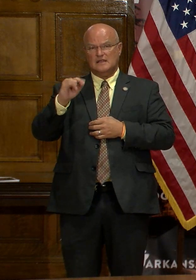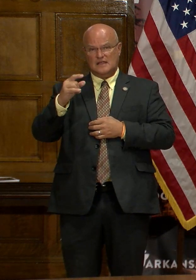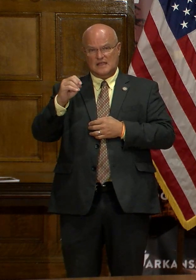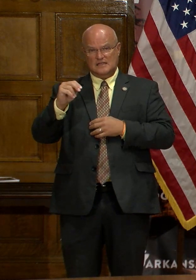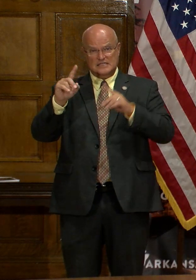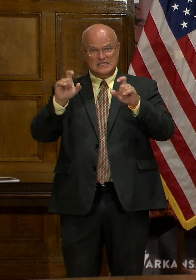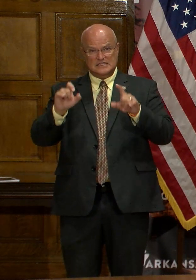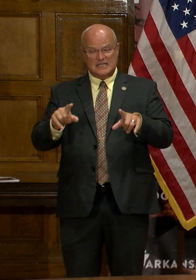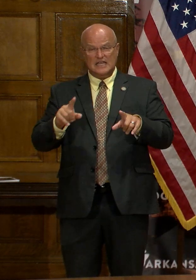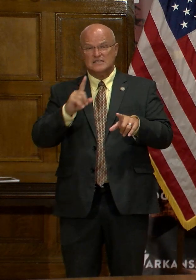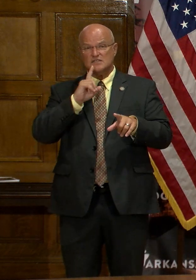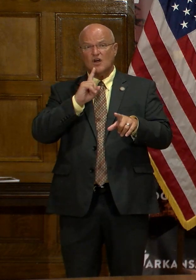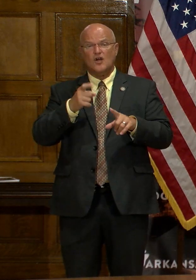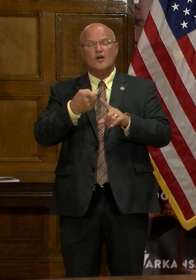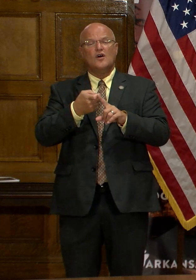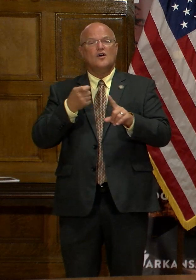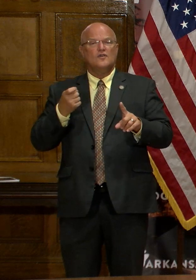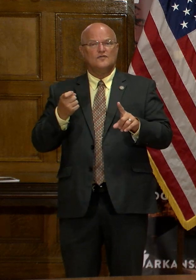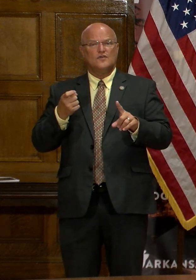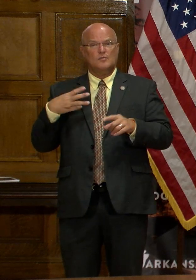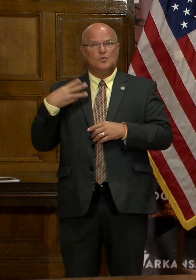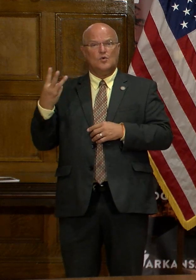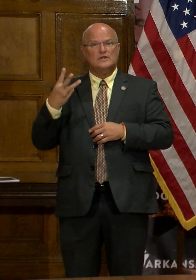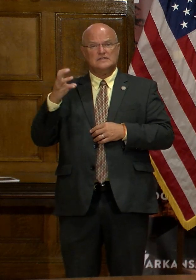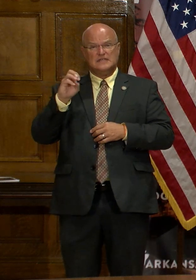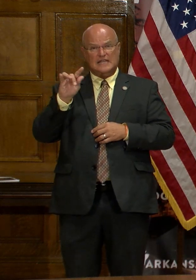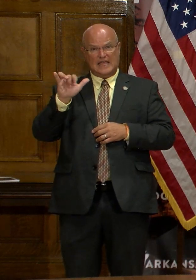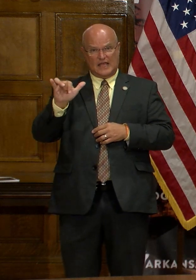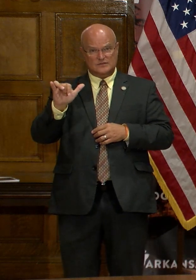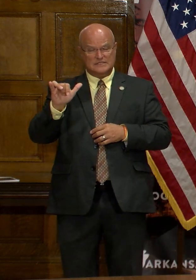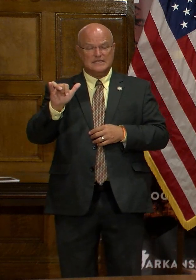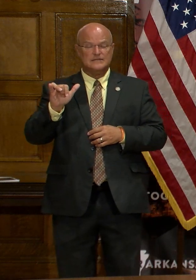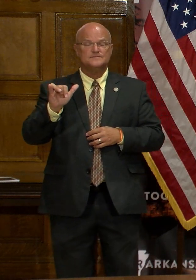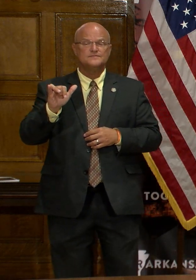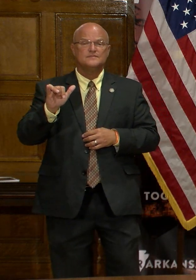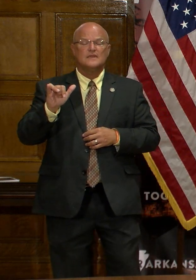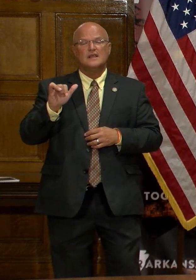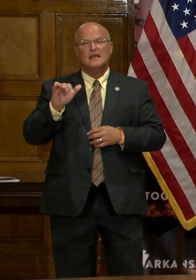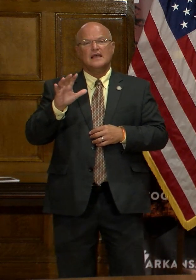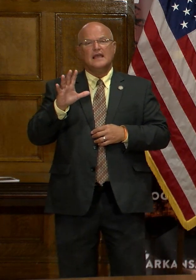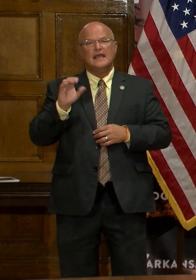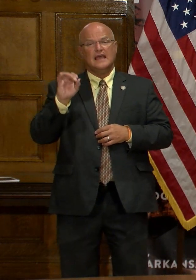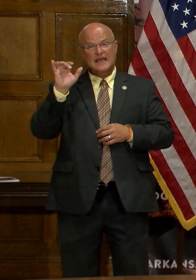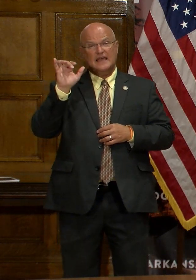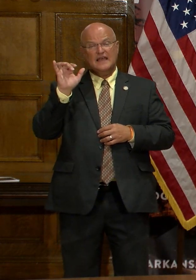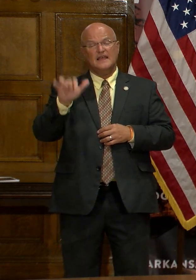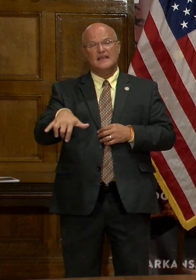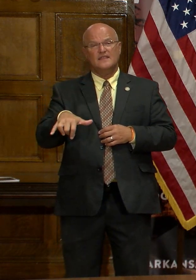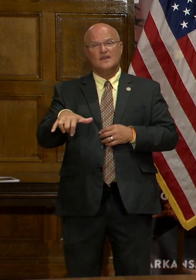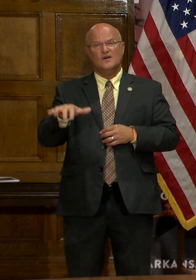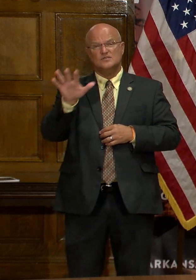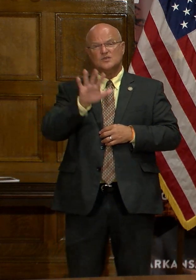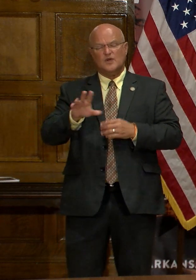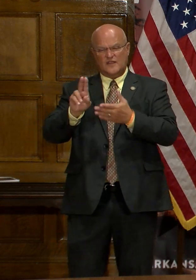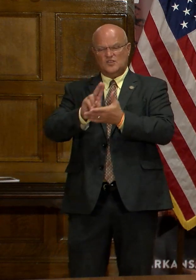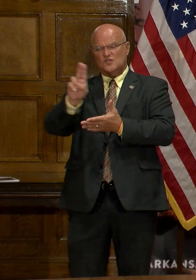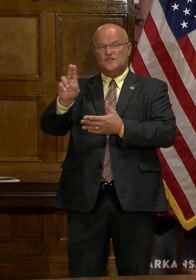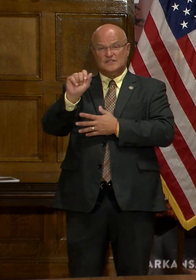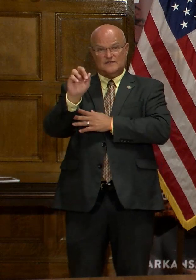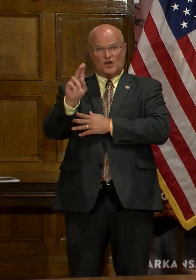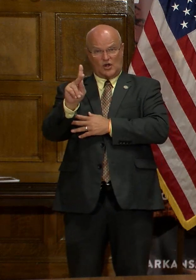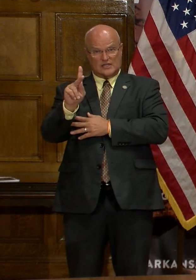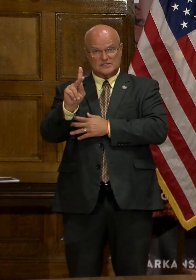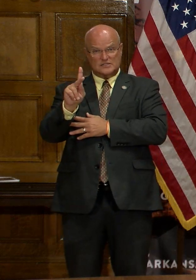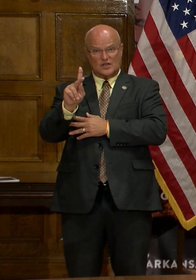a large number of them are coming from Washington County, those around the University of Arkansas